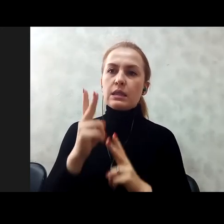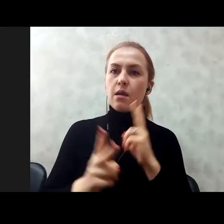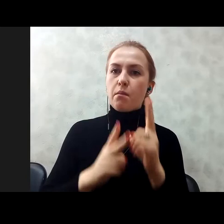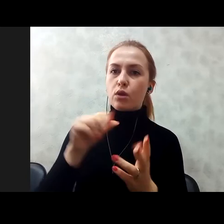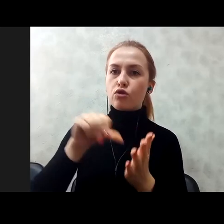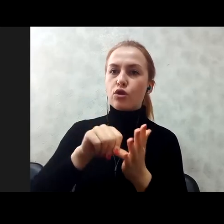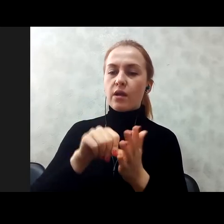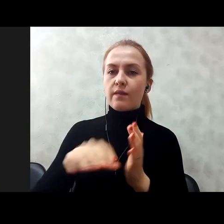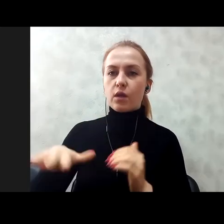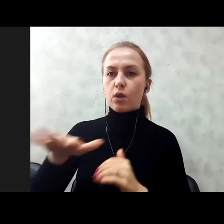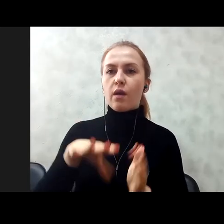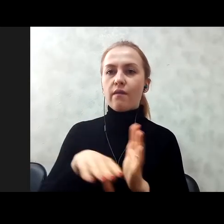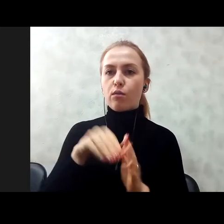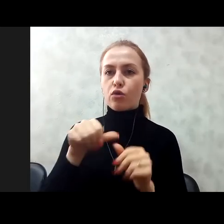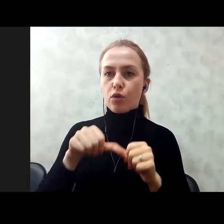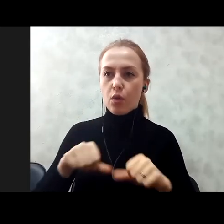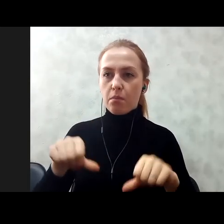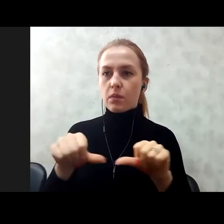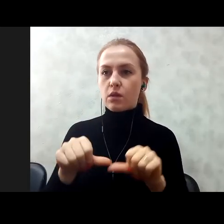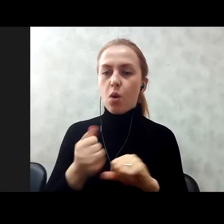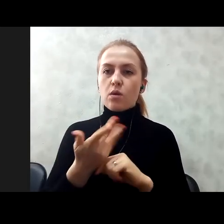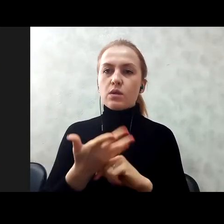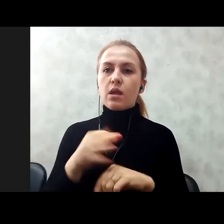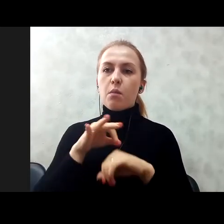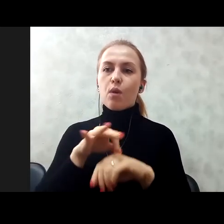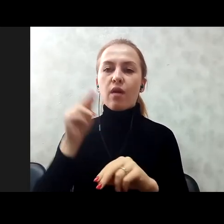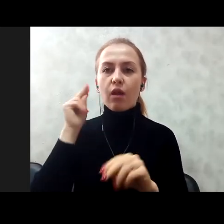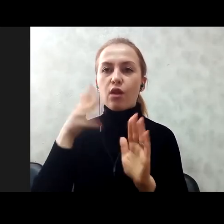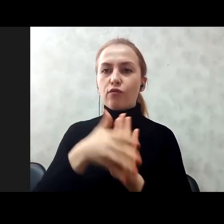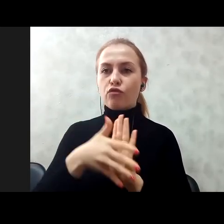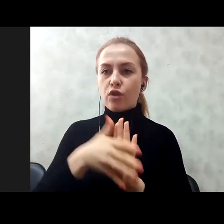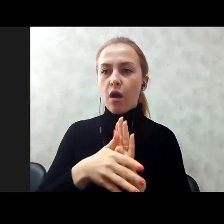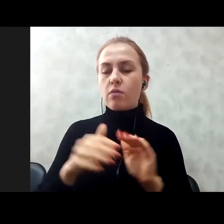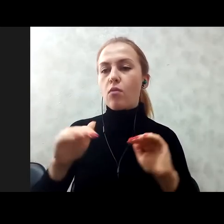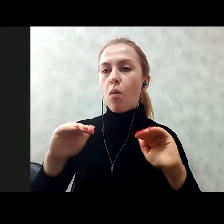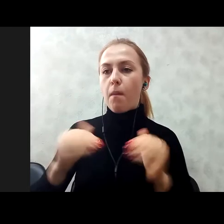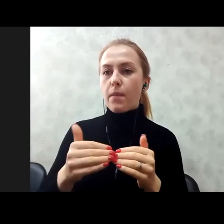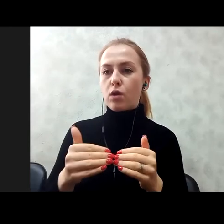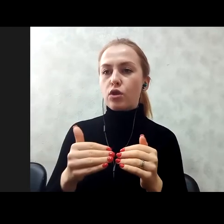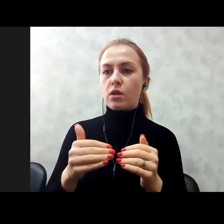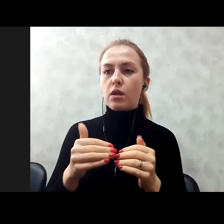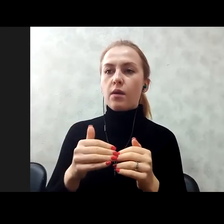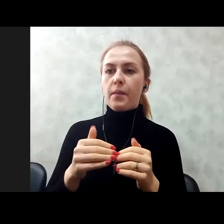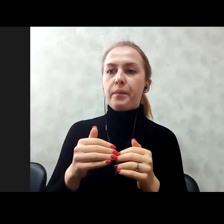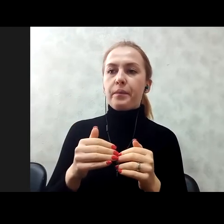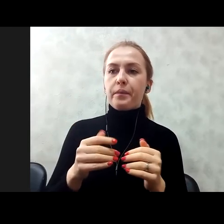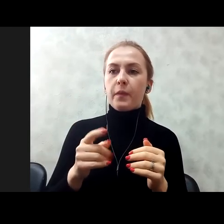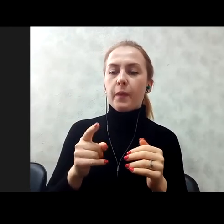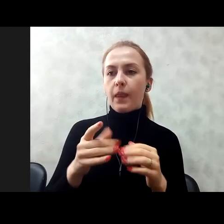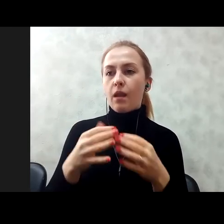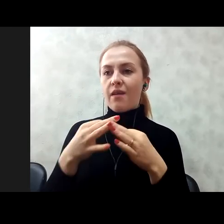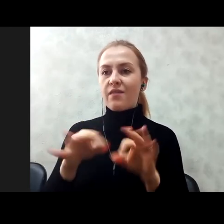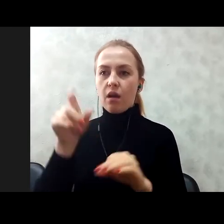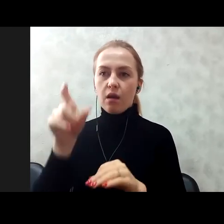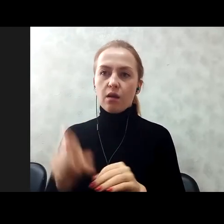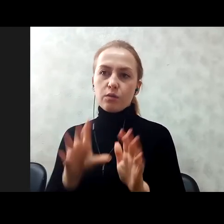analyzing how members of TEX can be replaced and all of the criteria